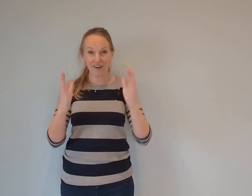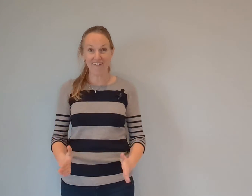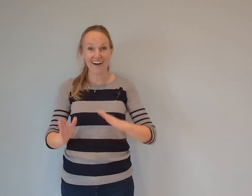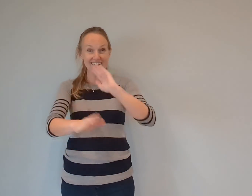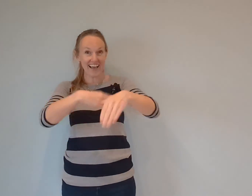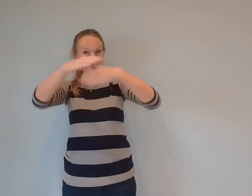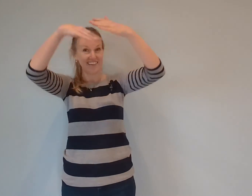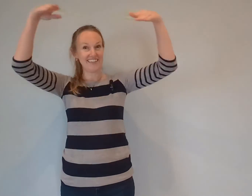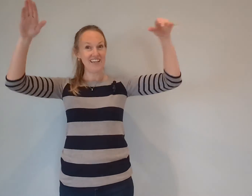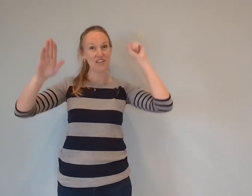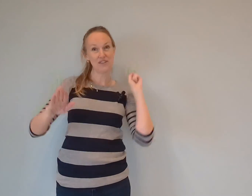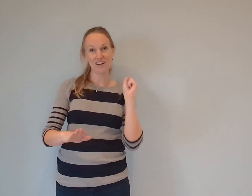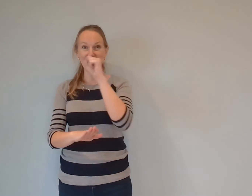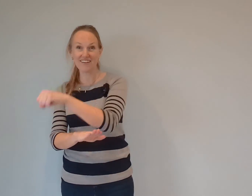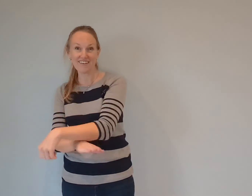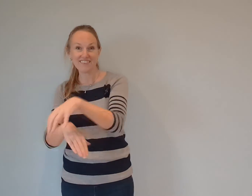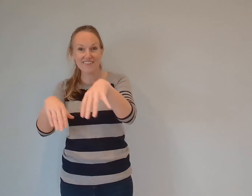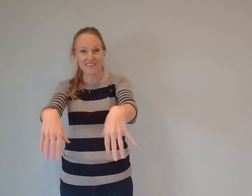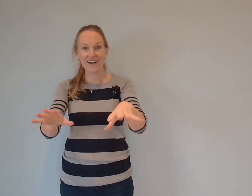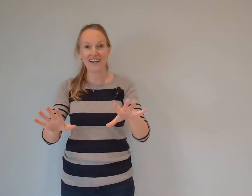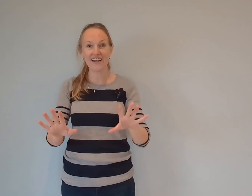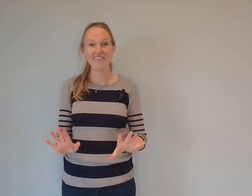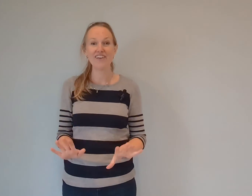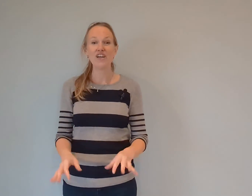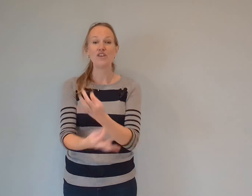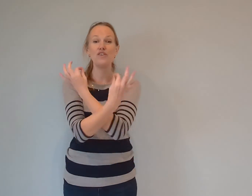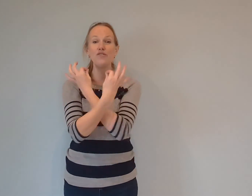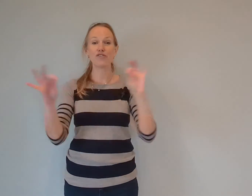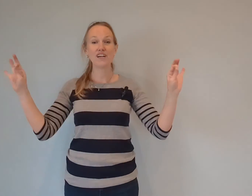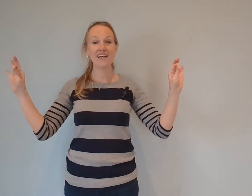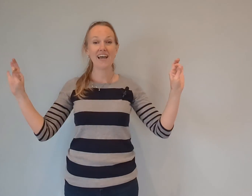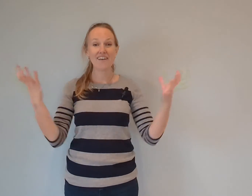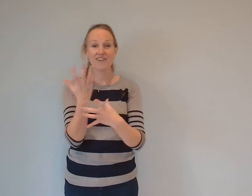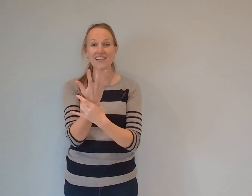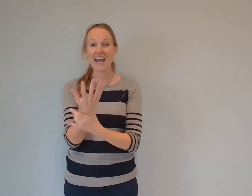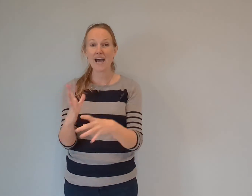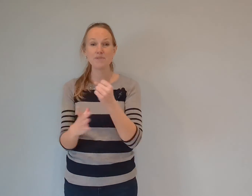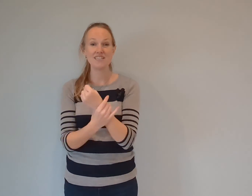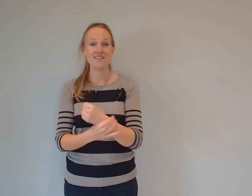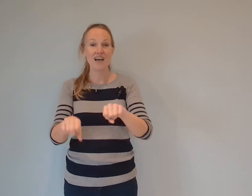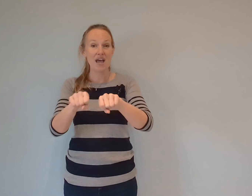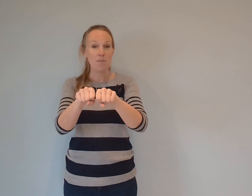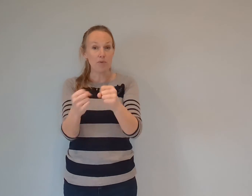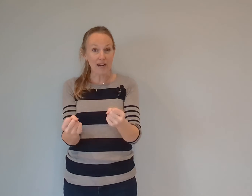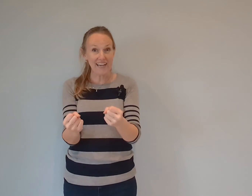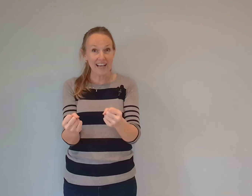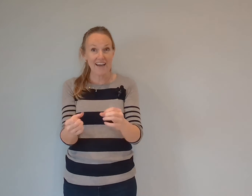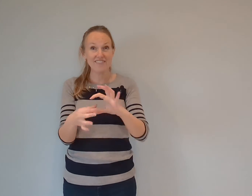hero of heaven, you conquered the grave, you free every captive, break